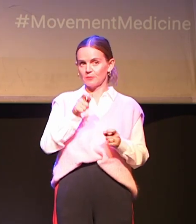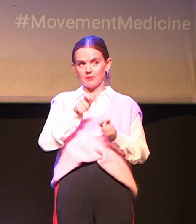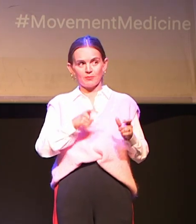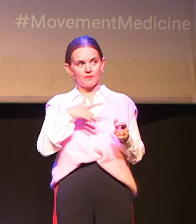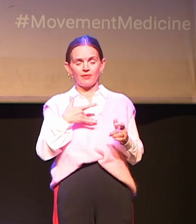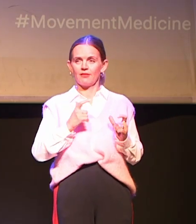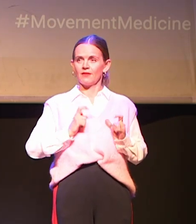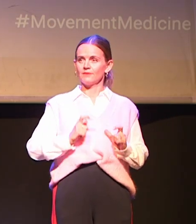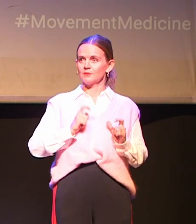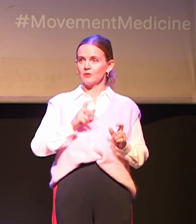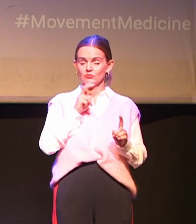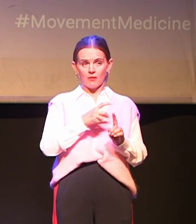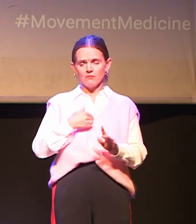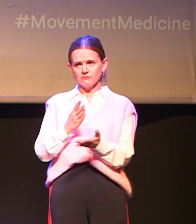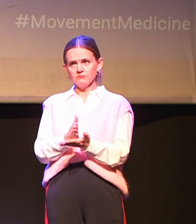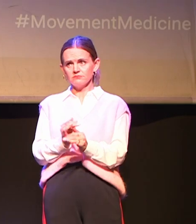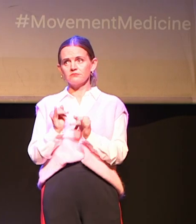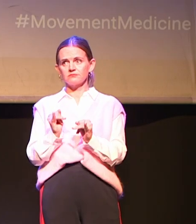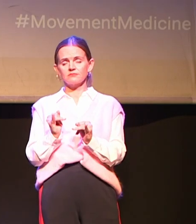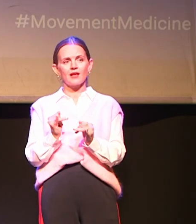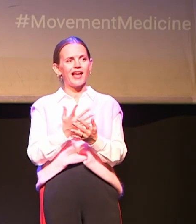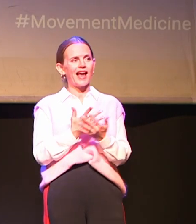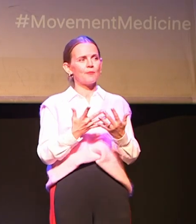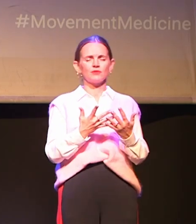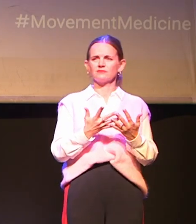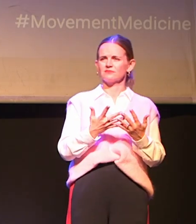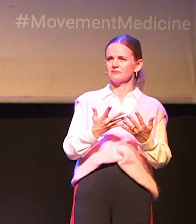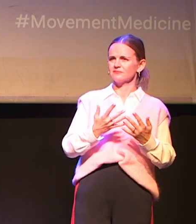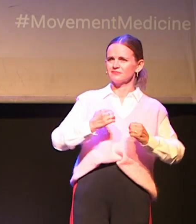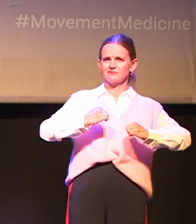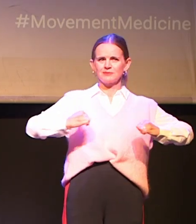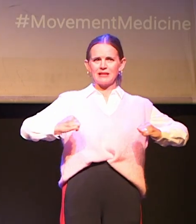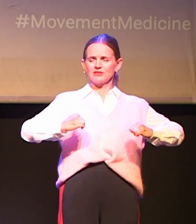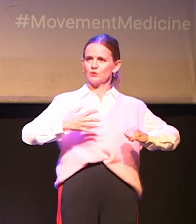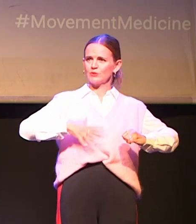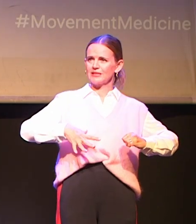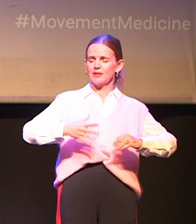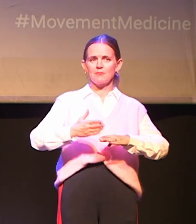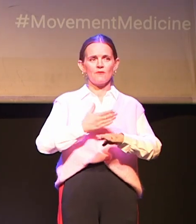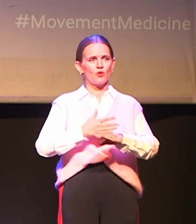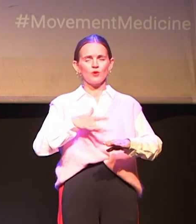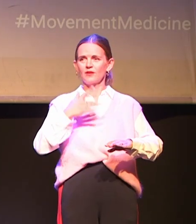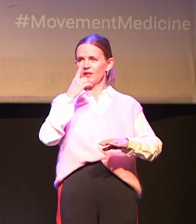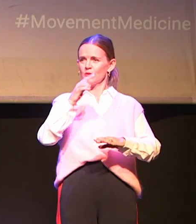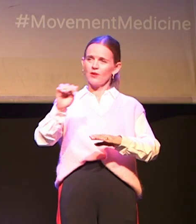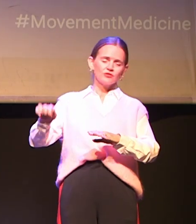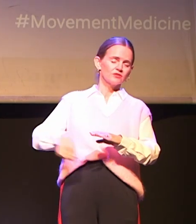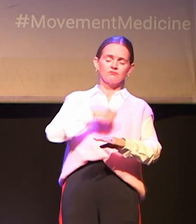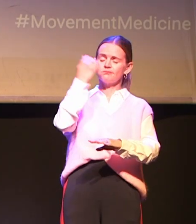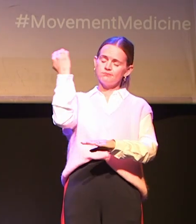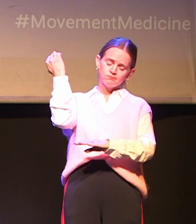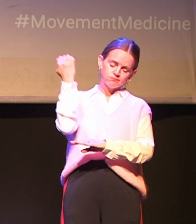I'm being so for real. How many acres is it where people can feel like they can throw their bodies on the earth and cry?